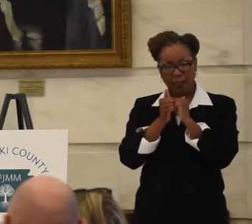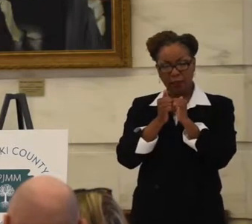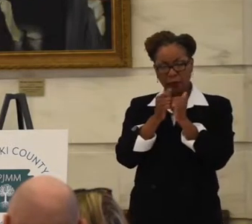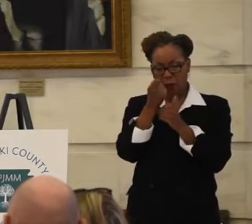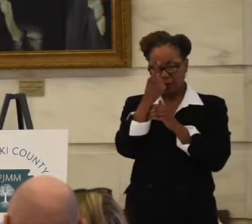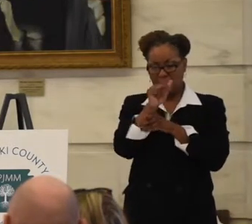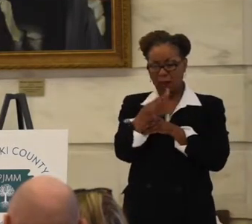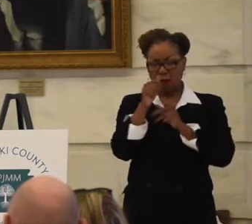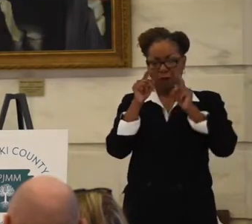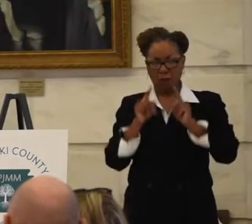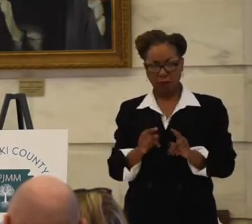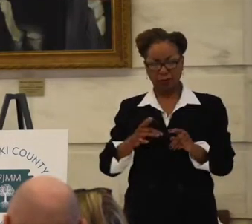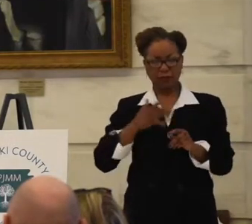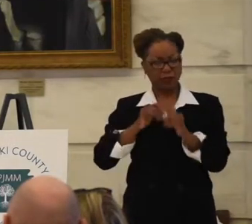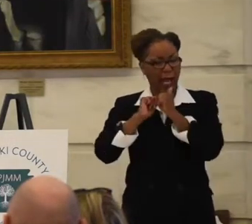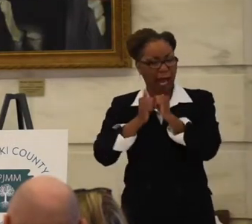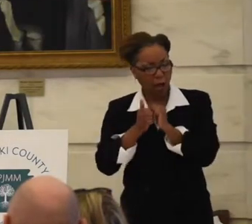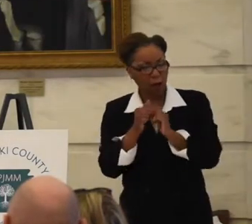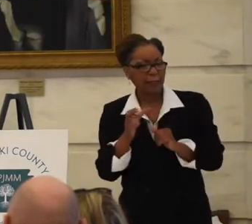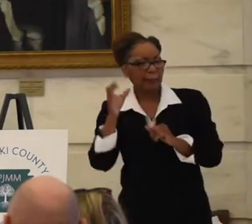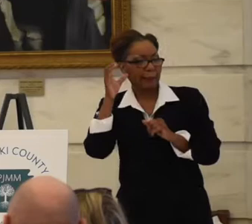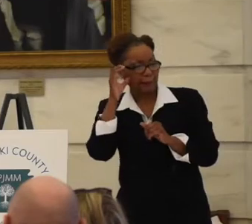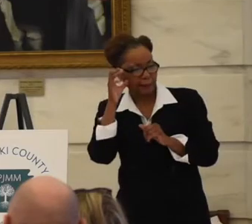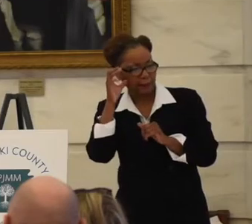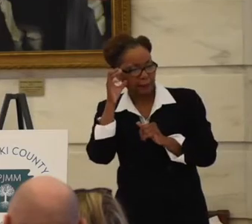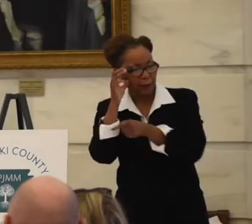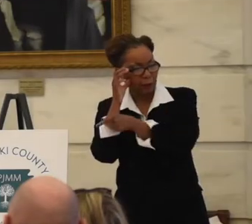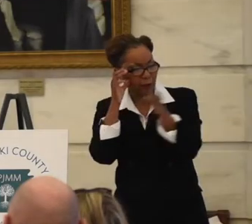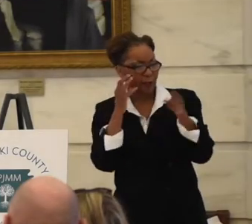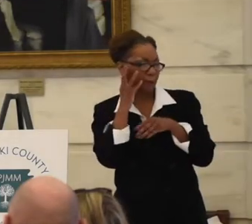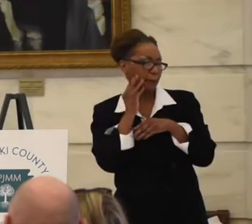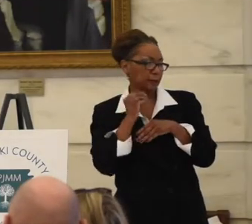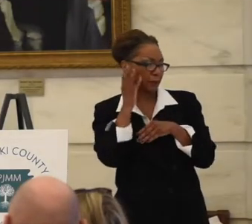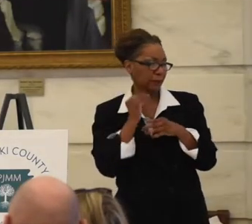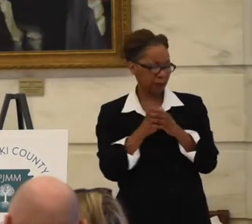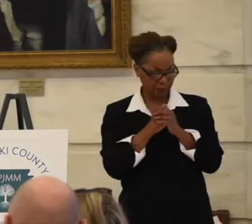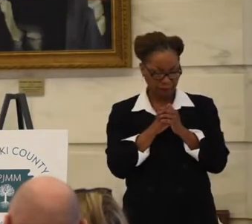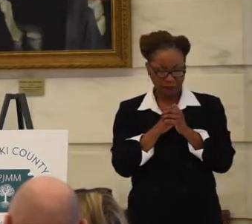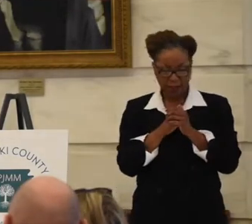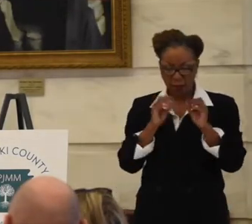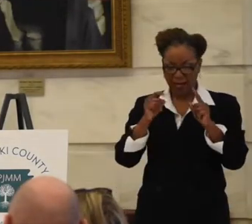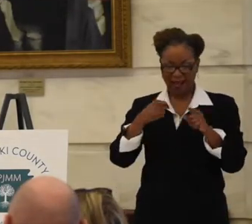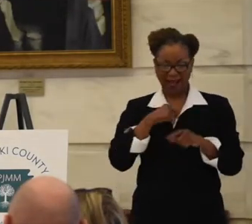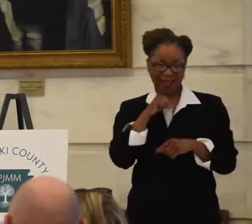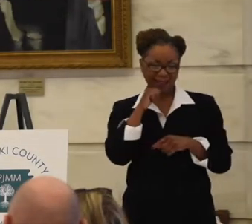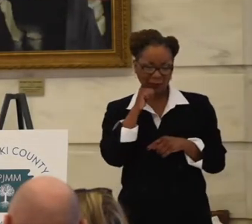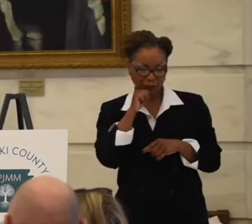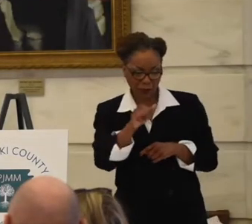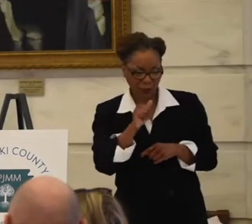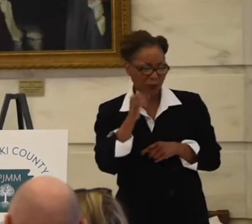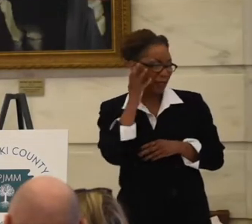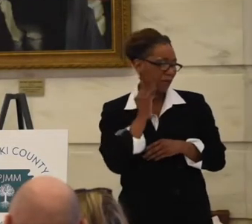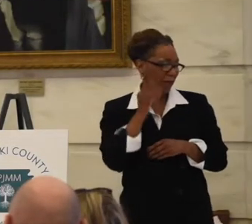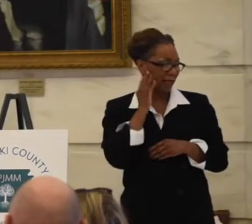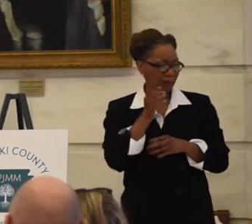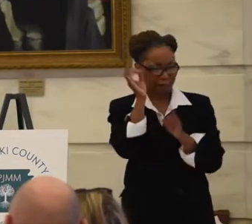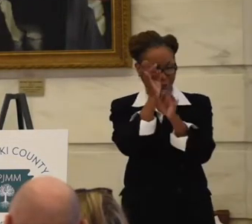someone else's feelings is by listening to what they've experienced. I don't face the atrocities others must